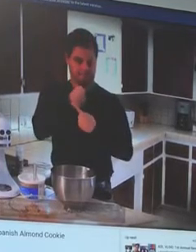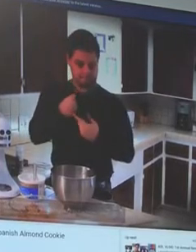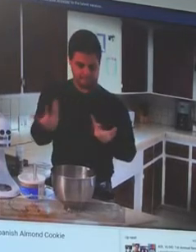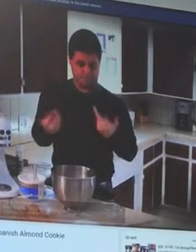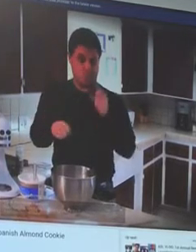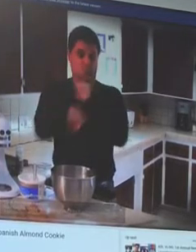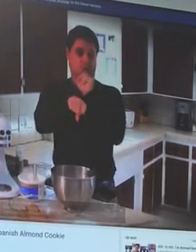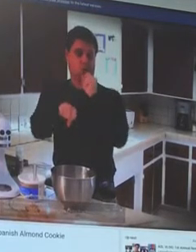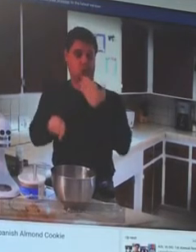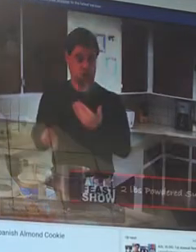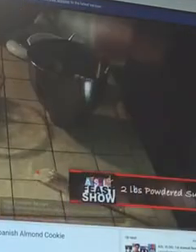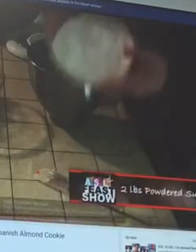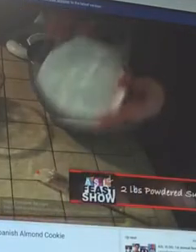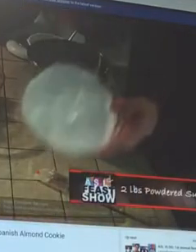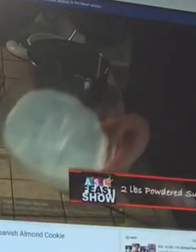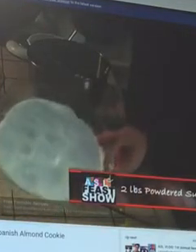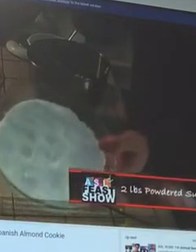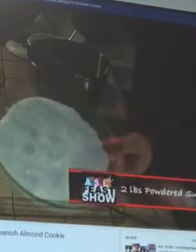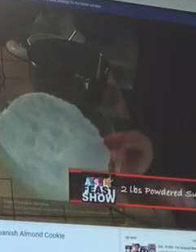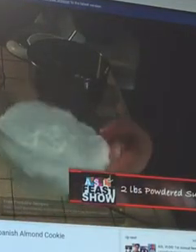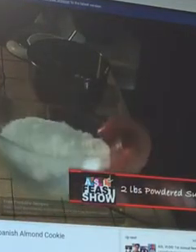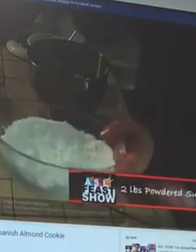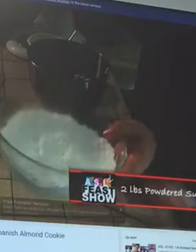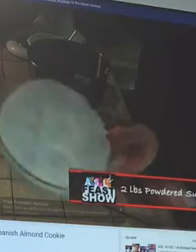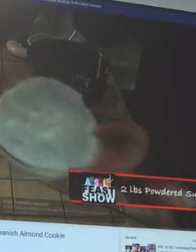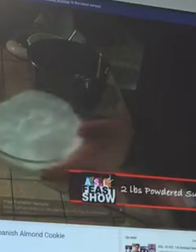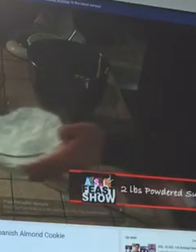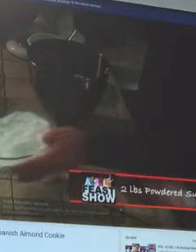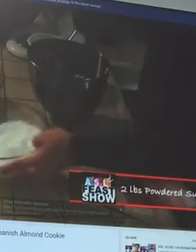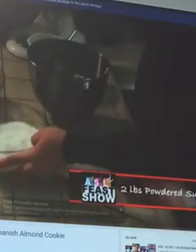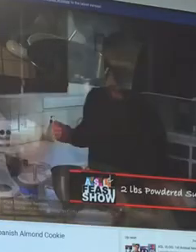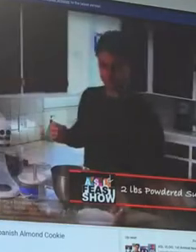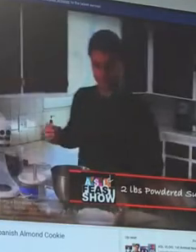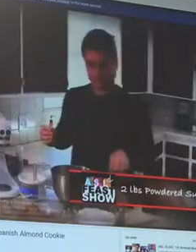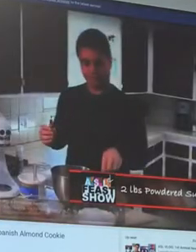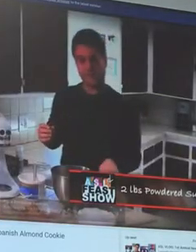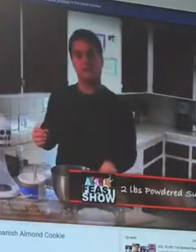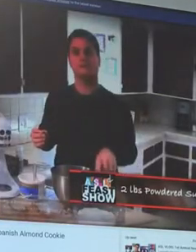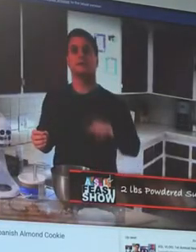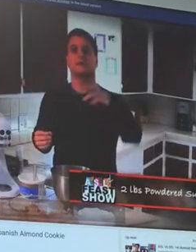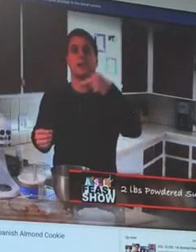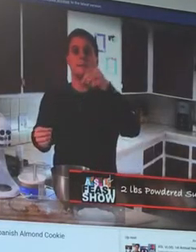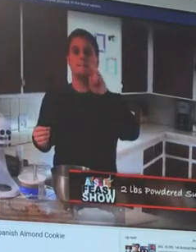for us and save us just tons of time and tons of work. Here you see 2 pounds of powdered sugar.